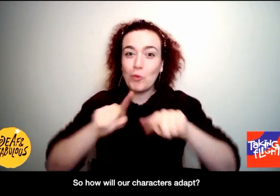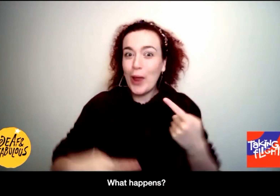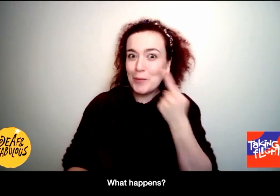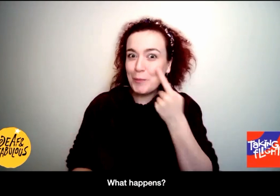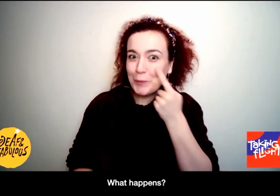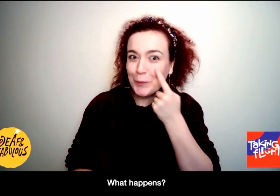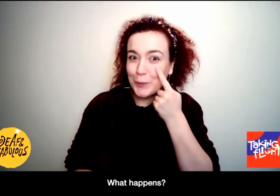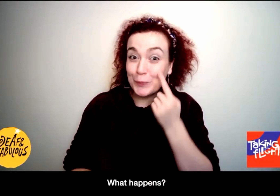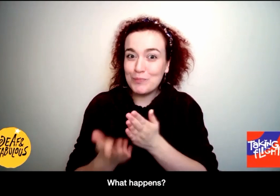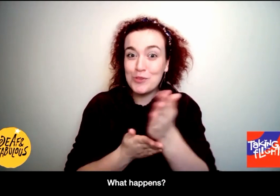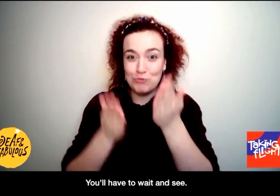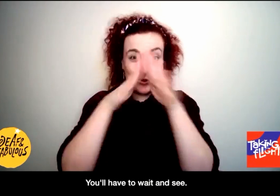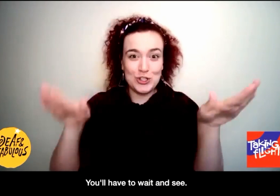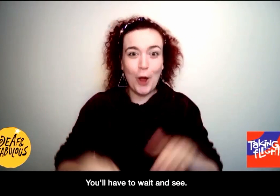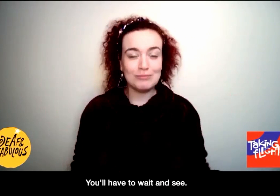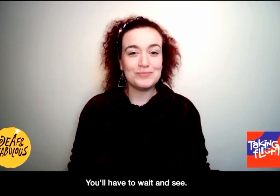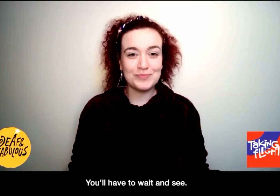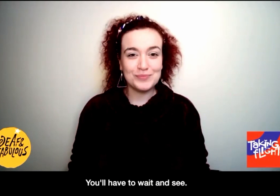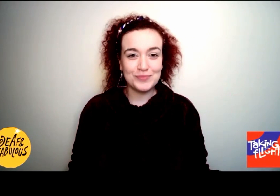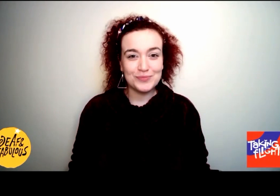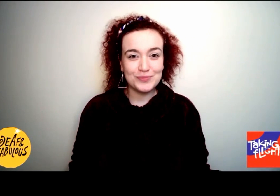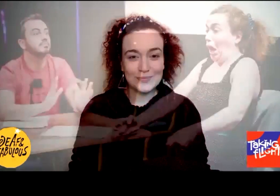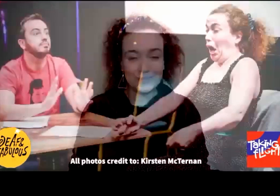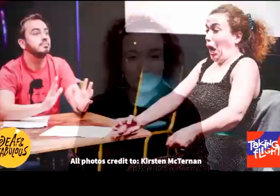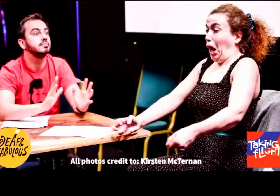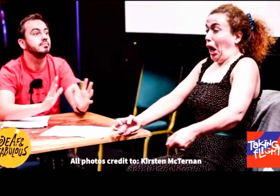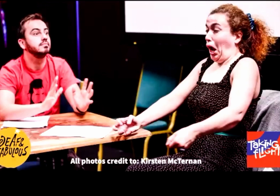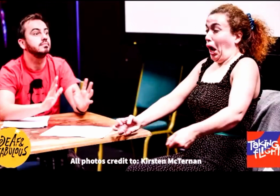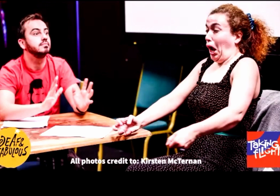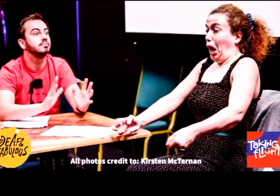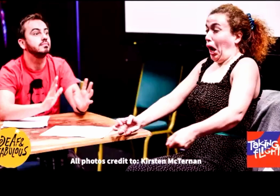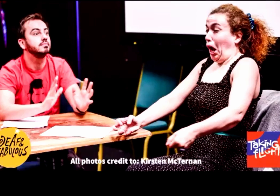adapt? What happens? You'll have to wait and see.